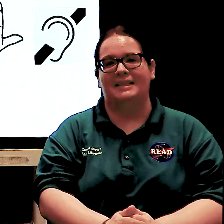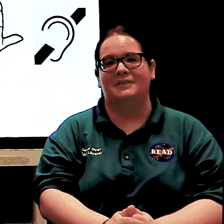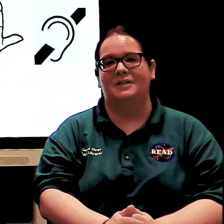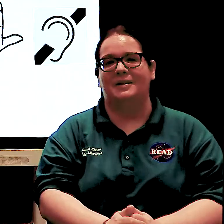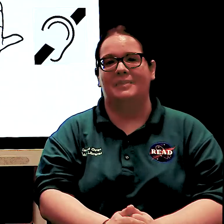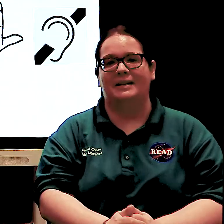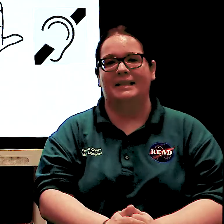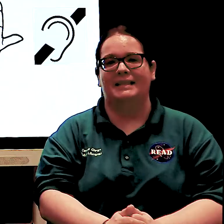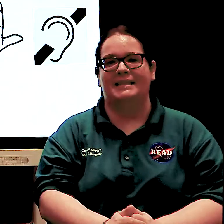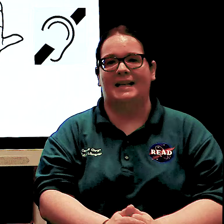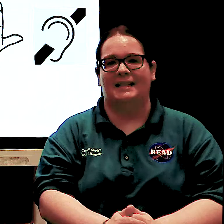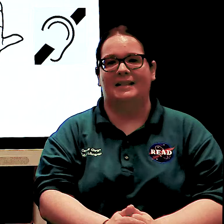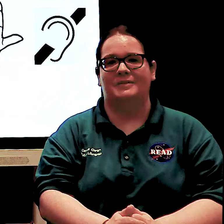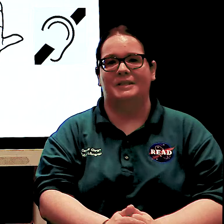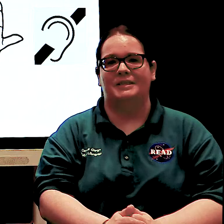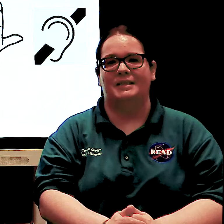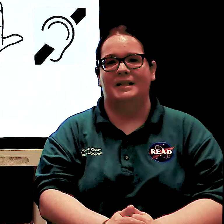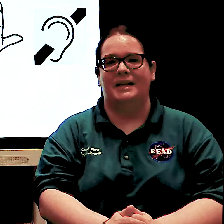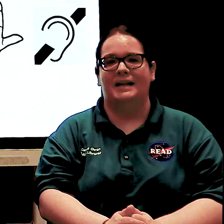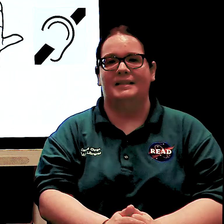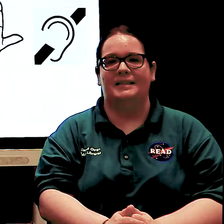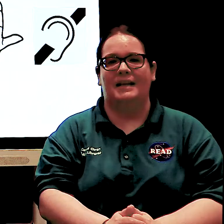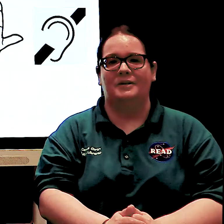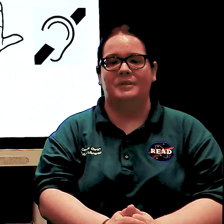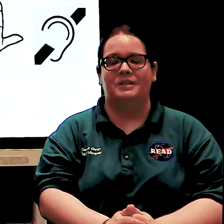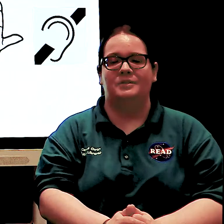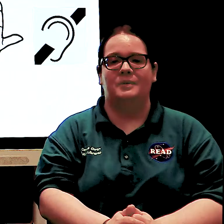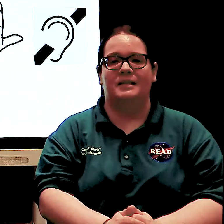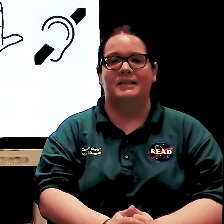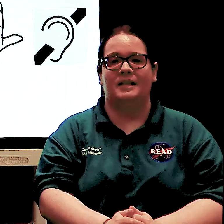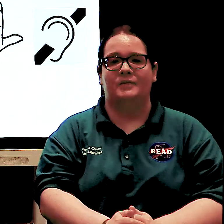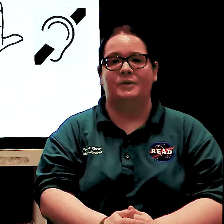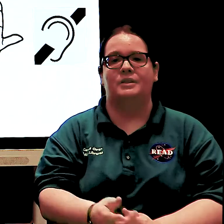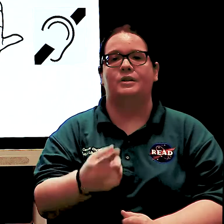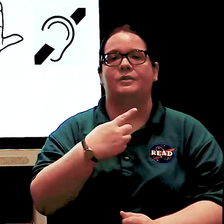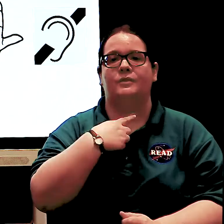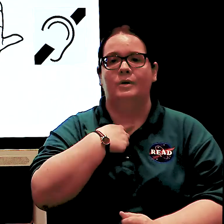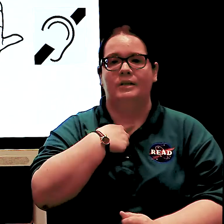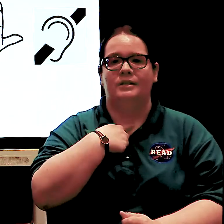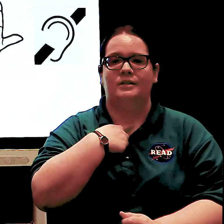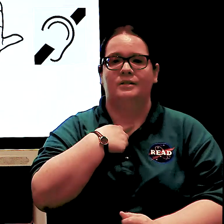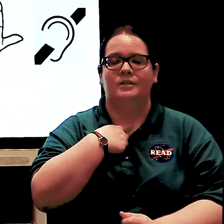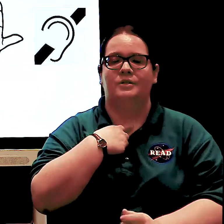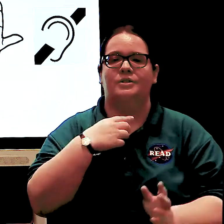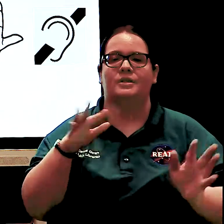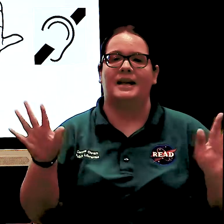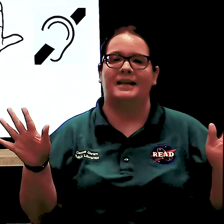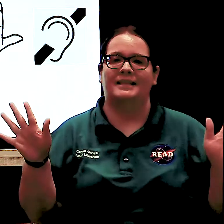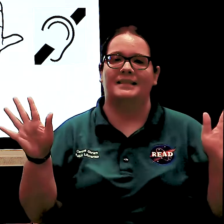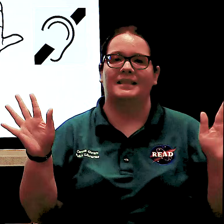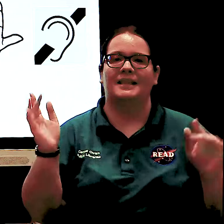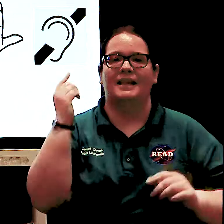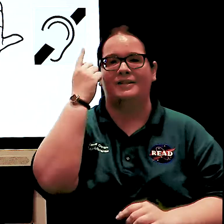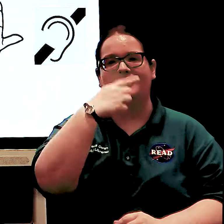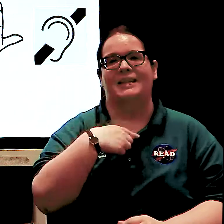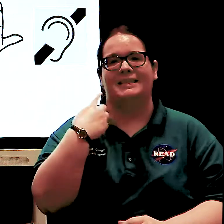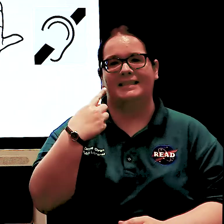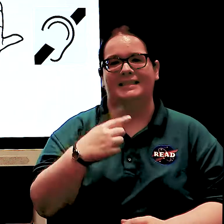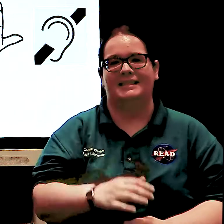for American Sign Language, and it's a language where instead of using your voice, you use your hands and your face.